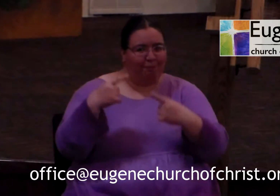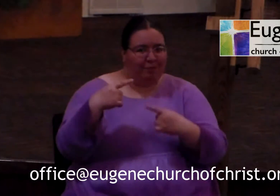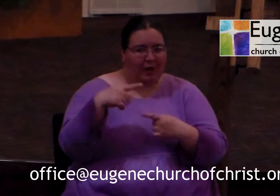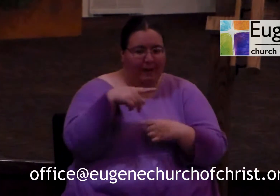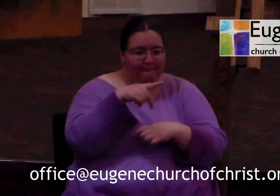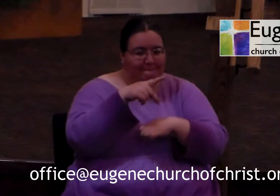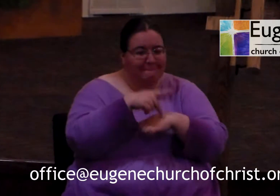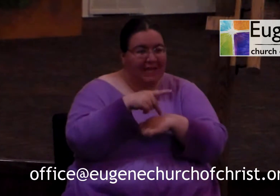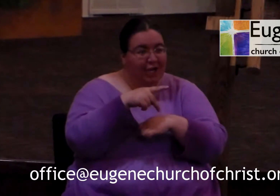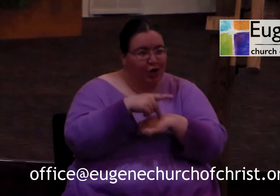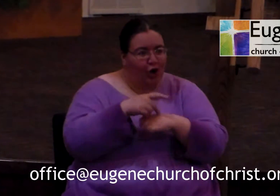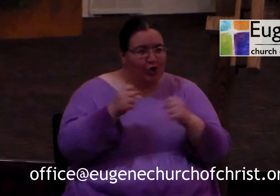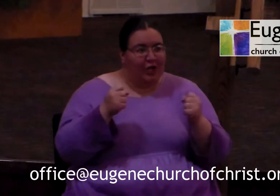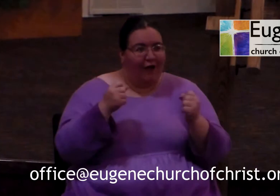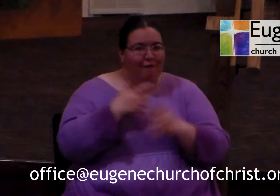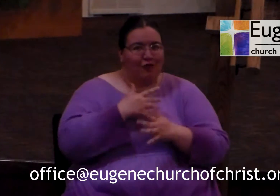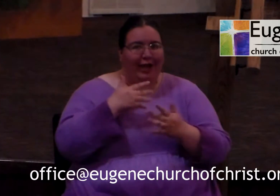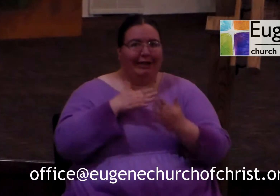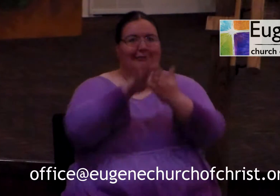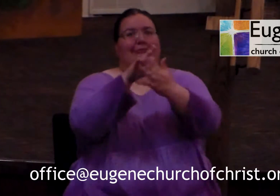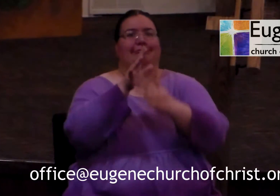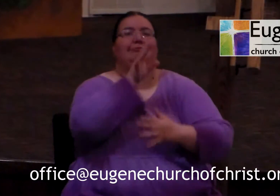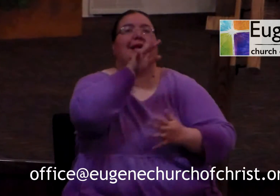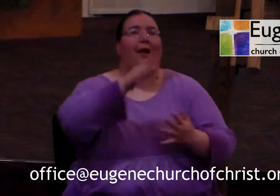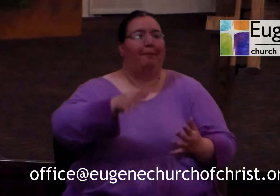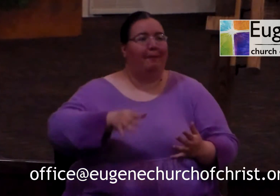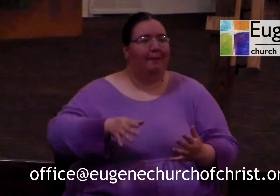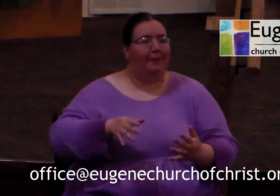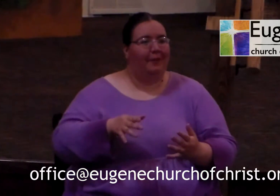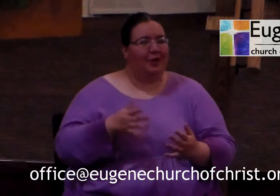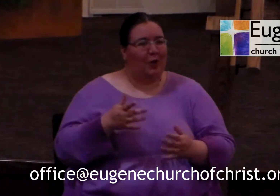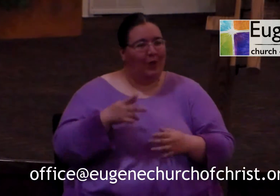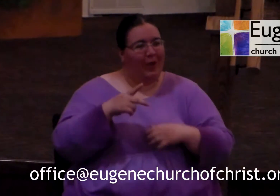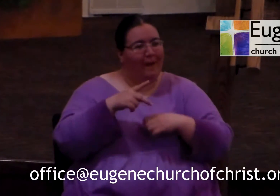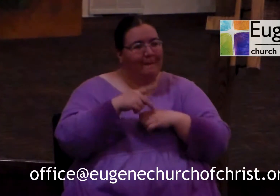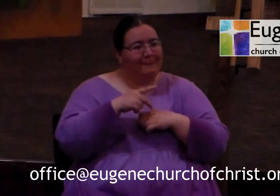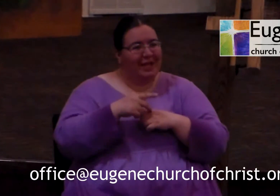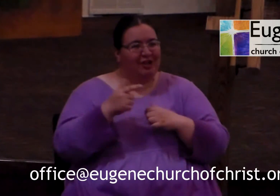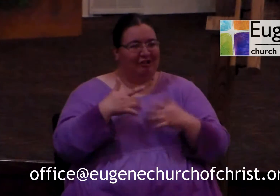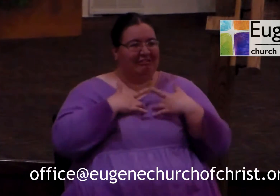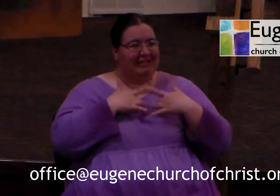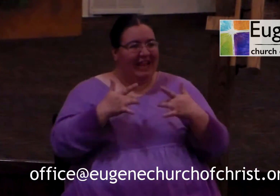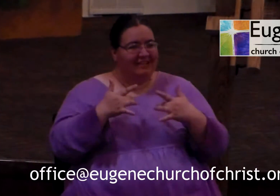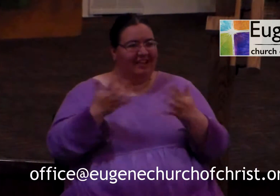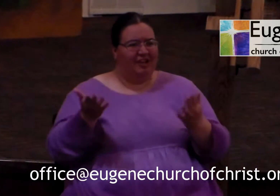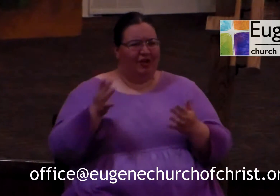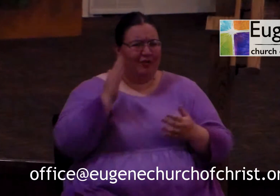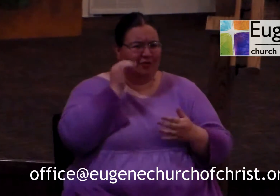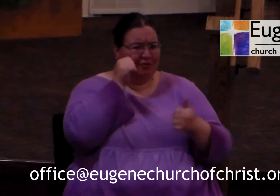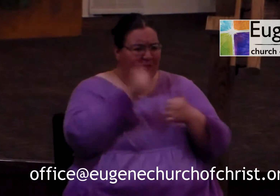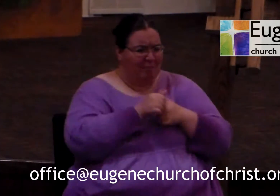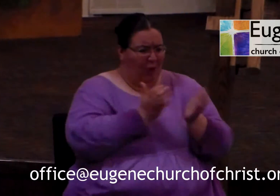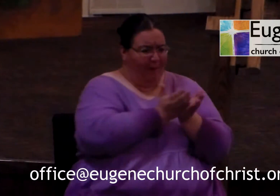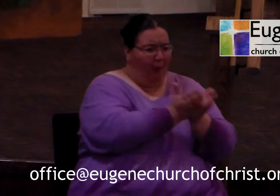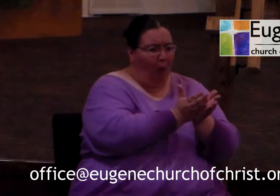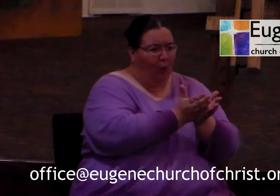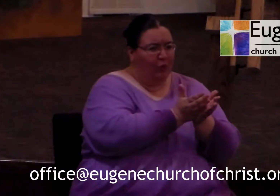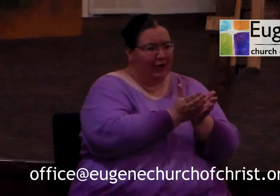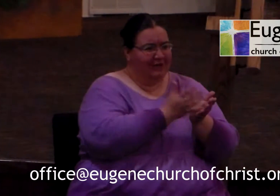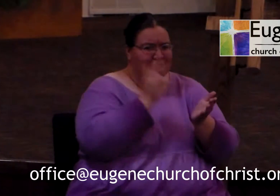jumps. Peter's the one who, when he sees Jesus walking on the water, he says, let me walk out there with you if it's you. Peter is the one who